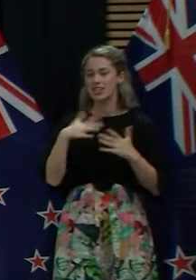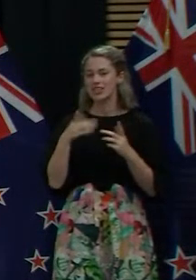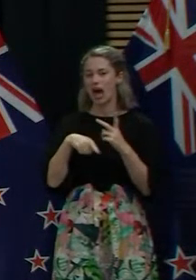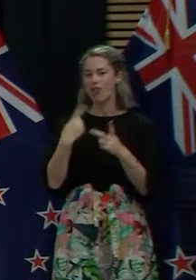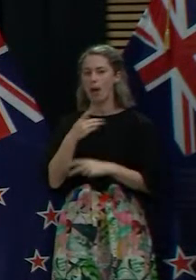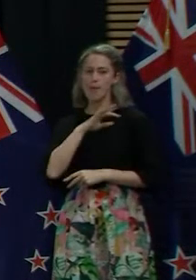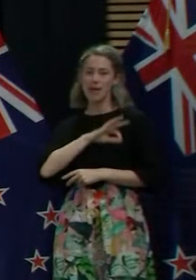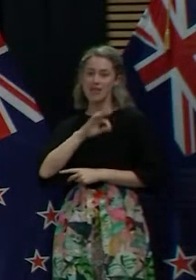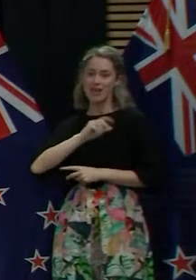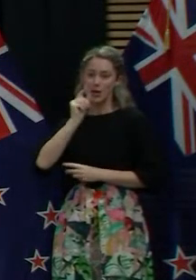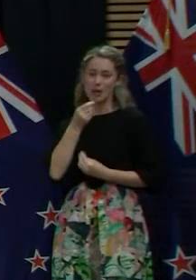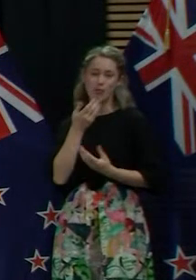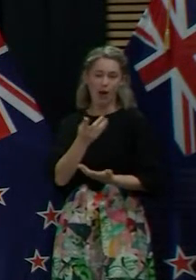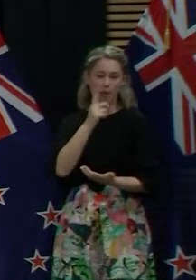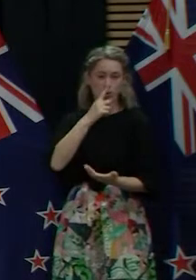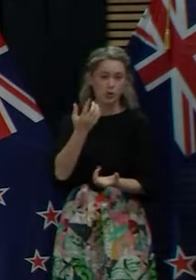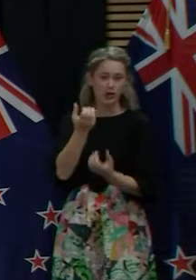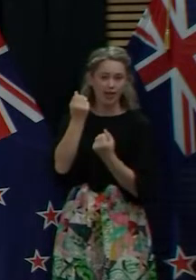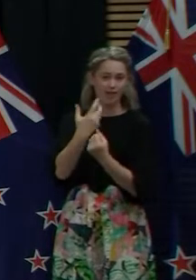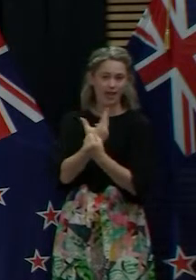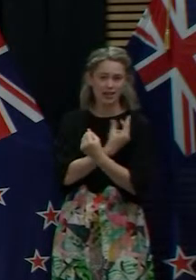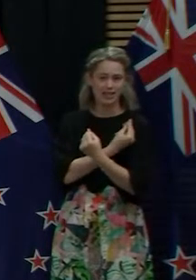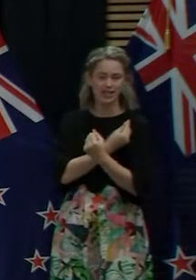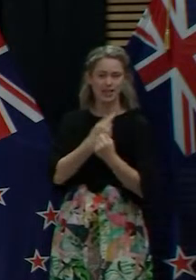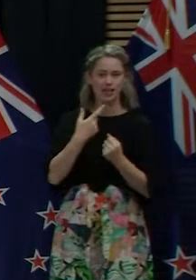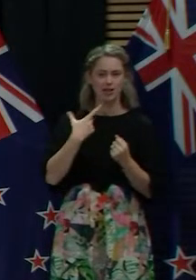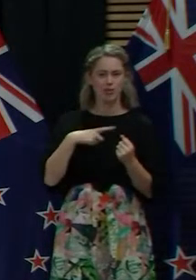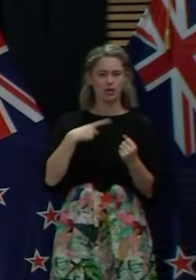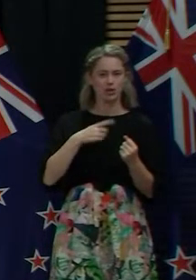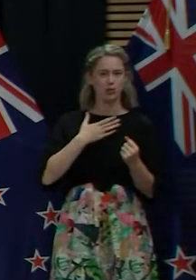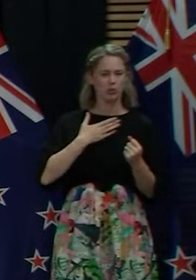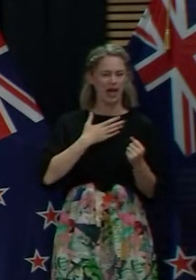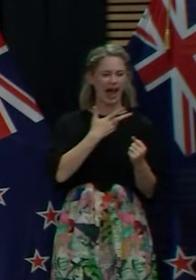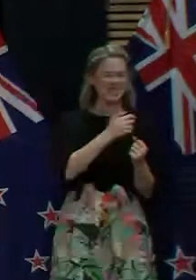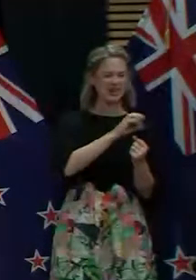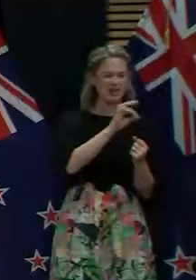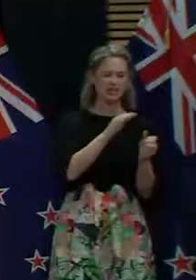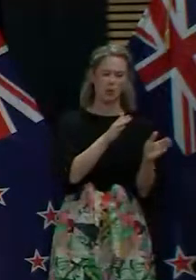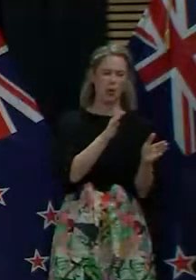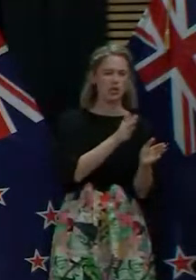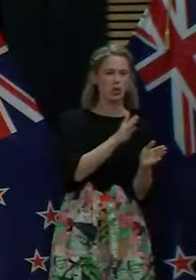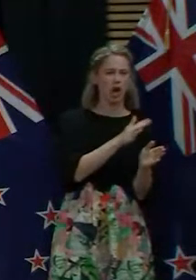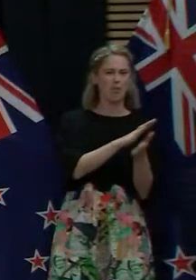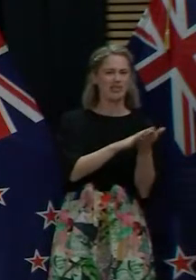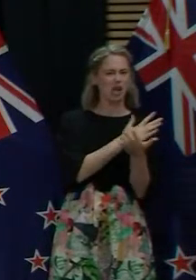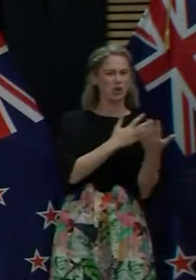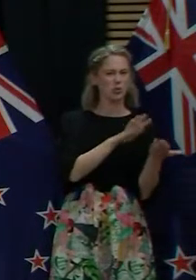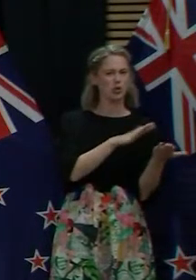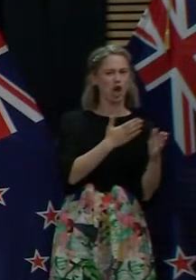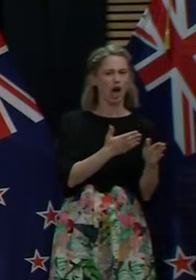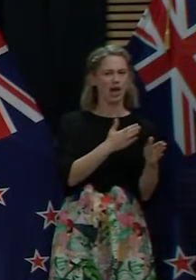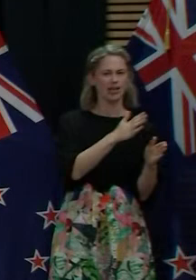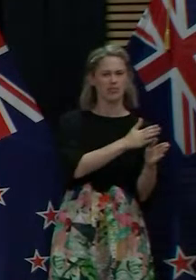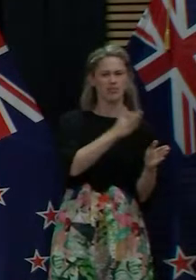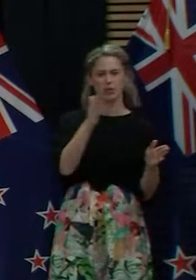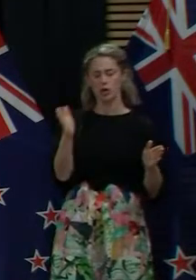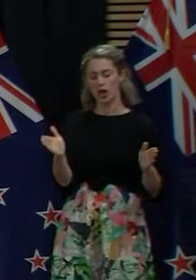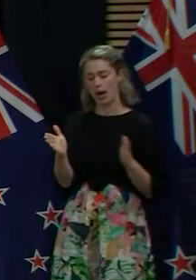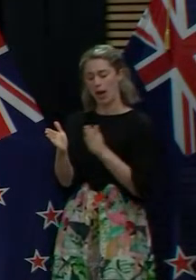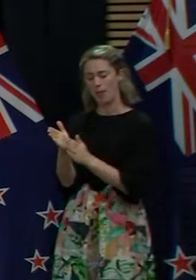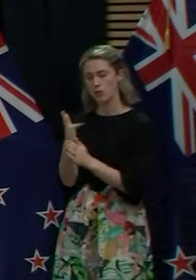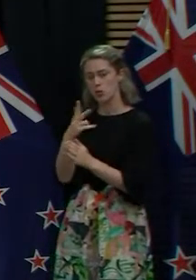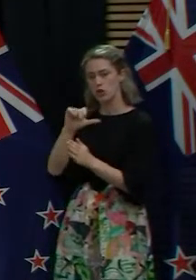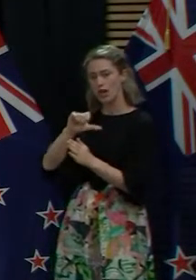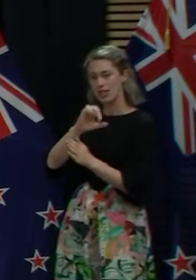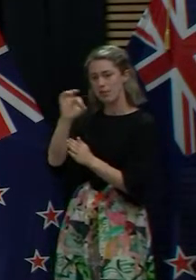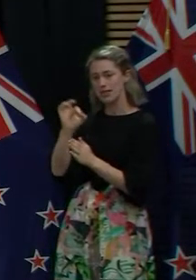incentive that the government will be providing to shift the dial at that top level to help save essentially could be hundreds or thousands of